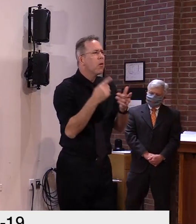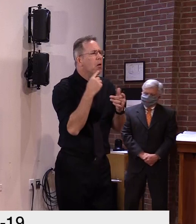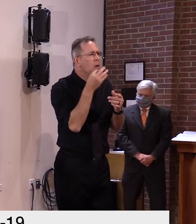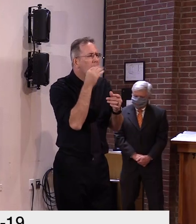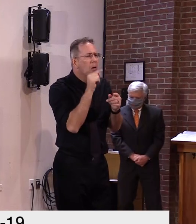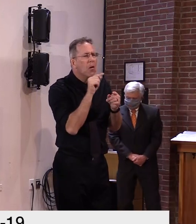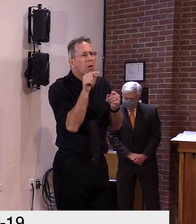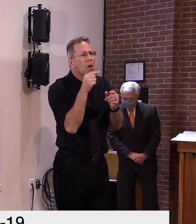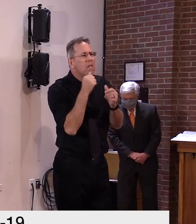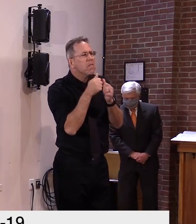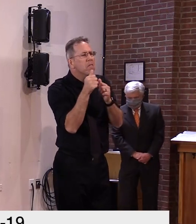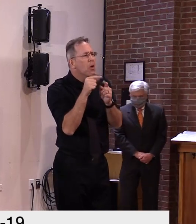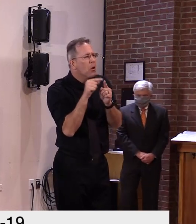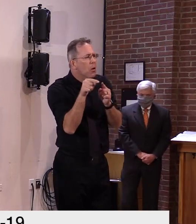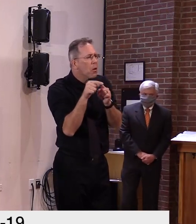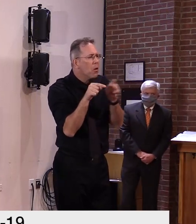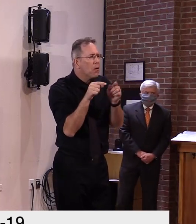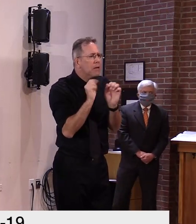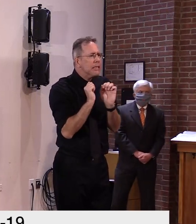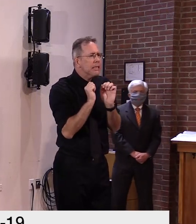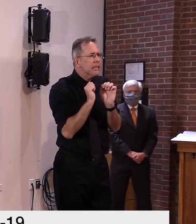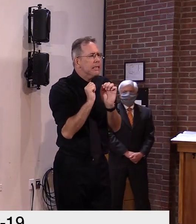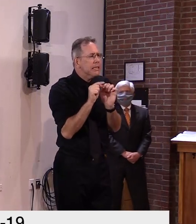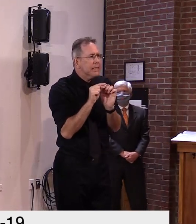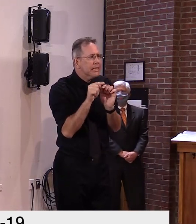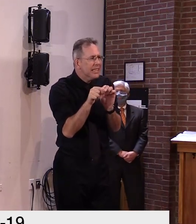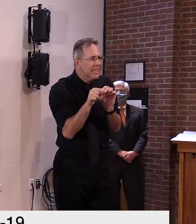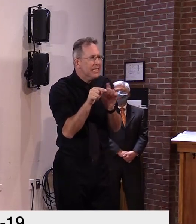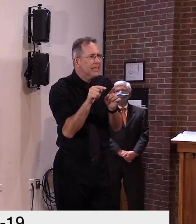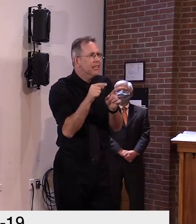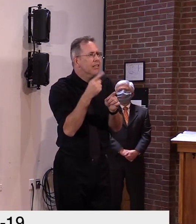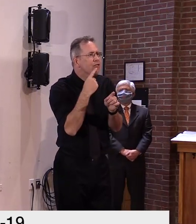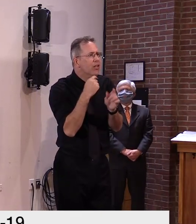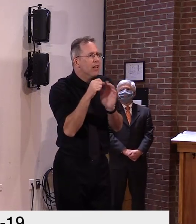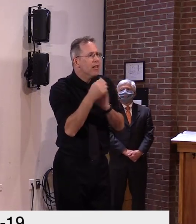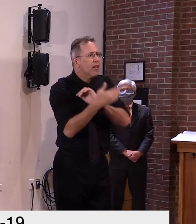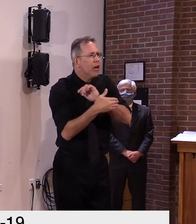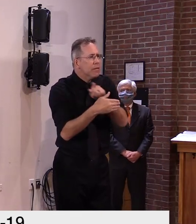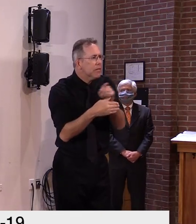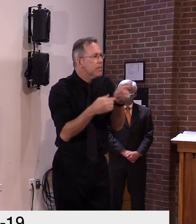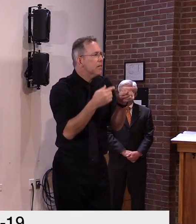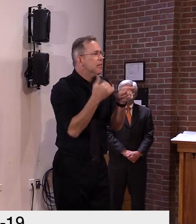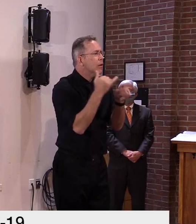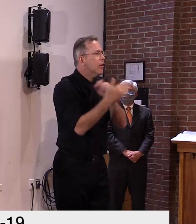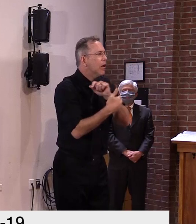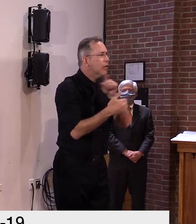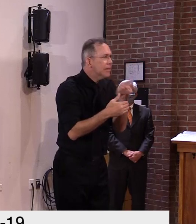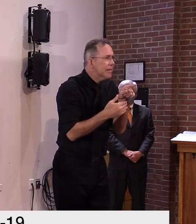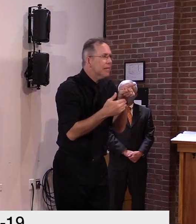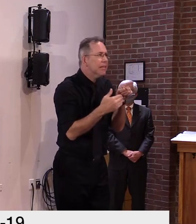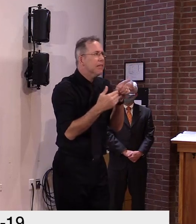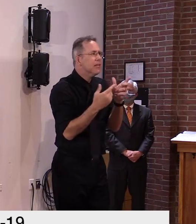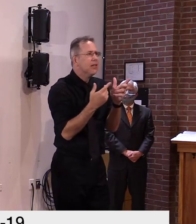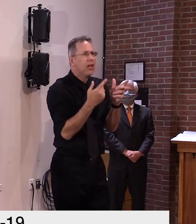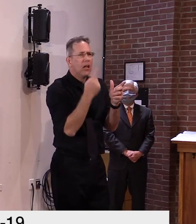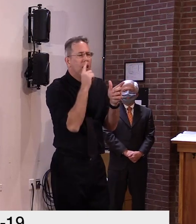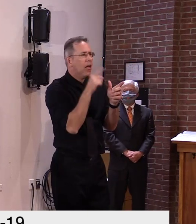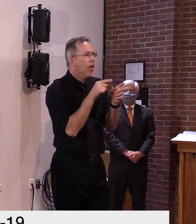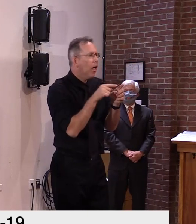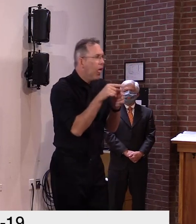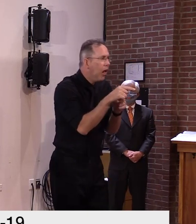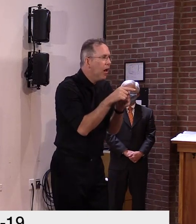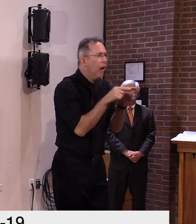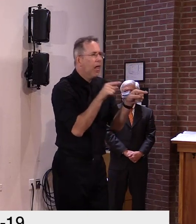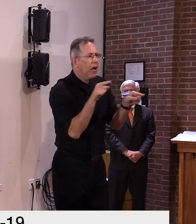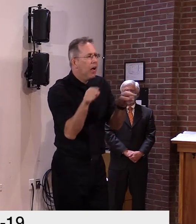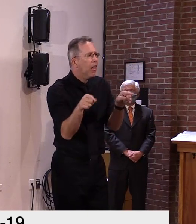lot less places that you can go that aren't yellow or red if you're leaving Vermont and then coming back. So it